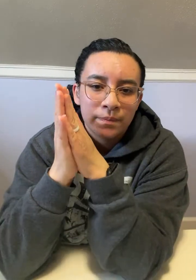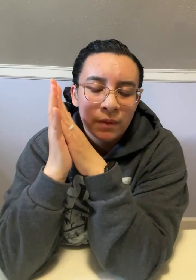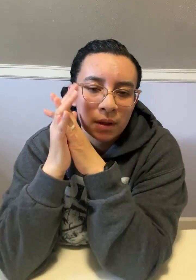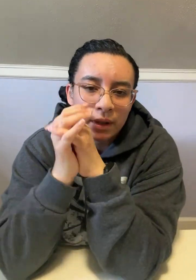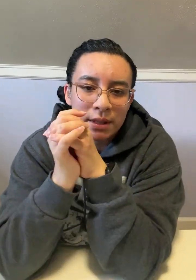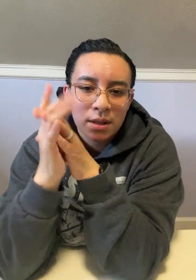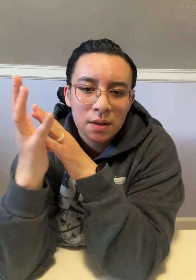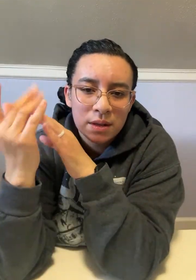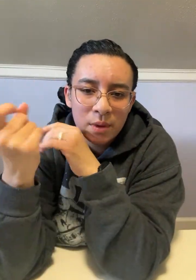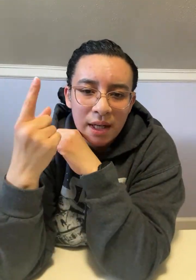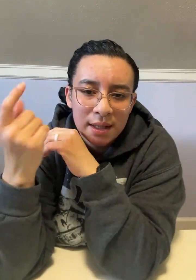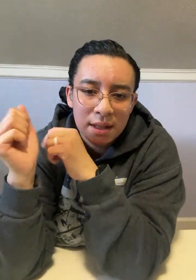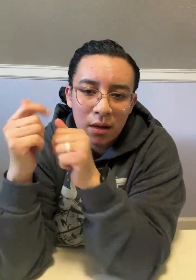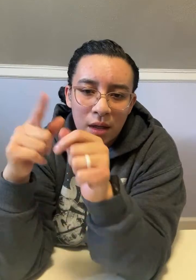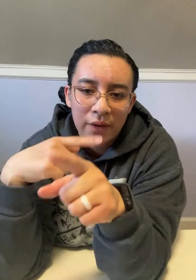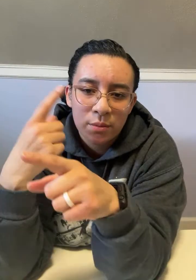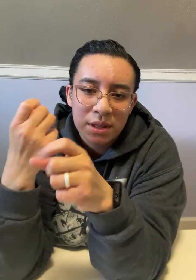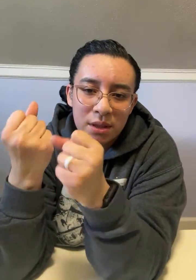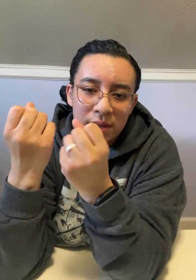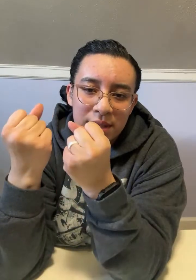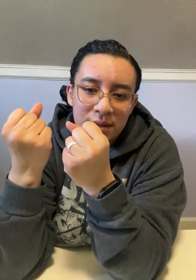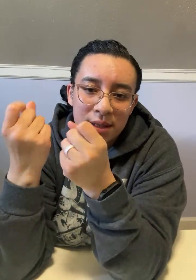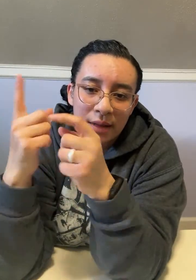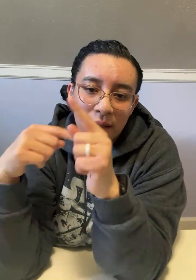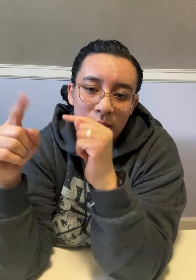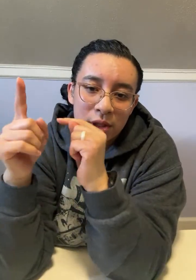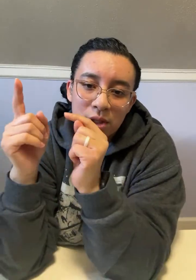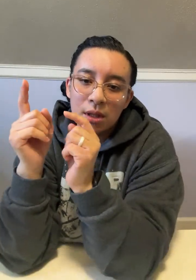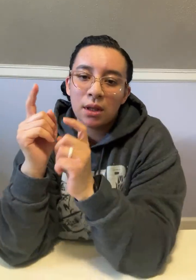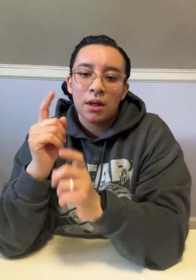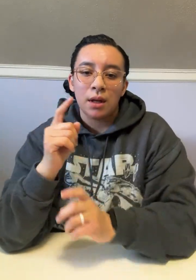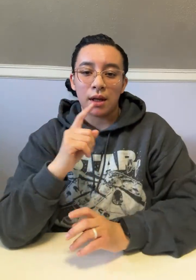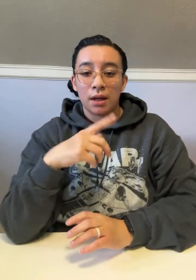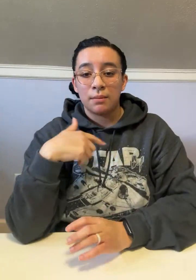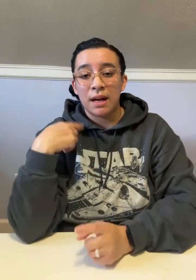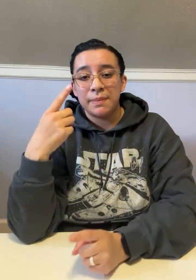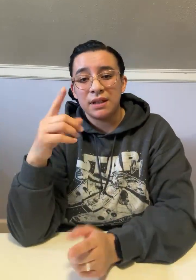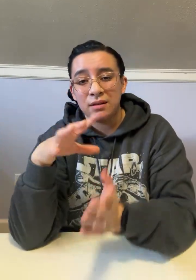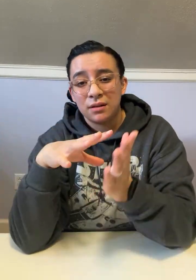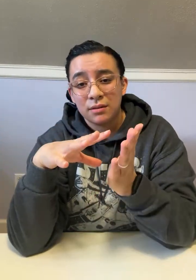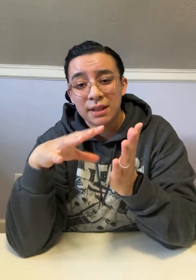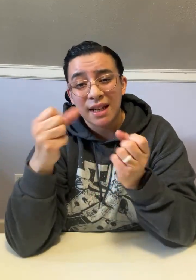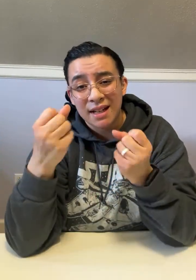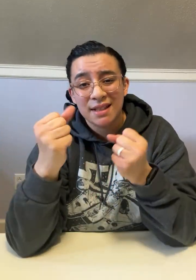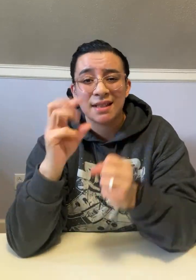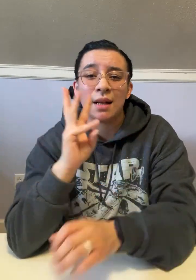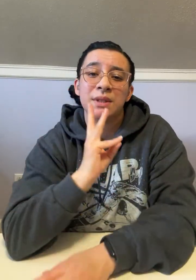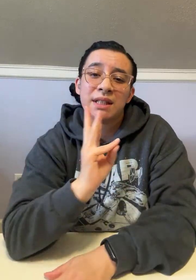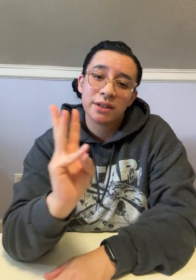All right. So someone asked, how long have you been doing sign language? I've been signing since I was 6 years